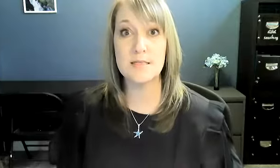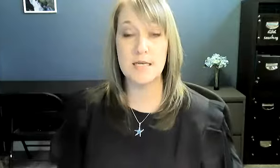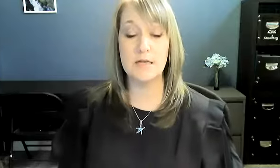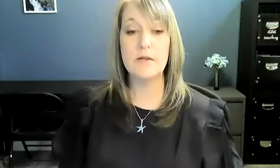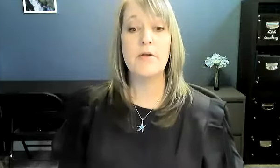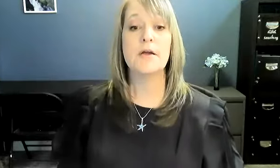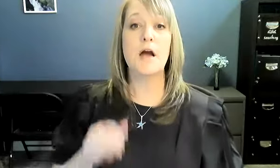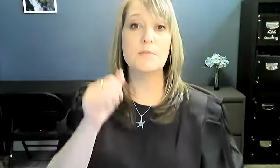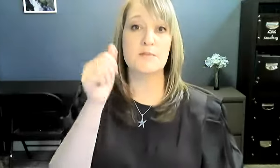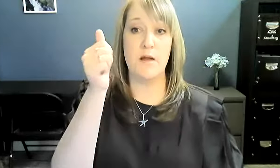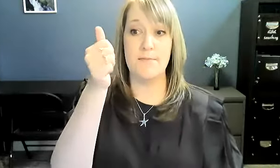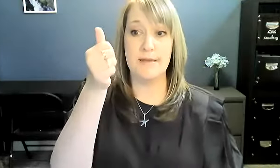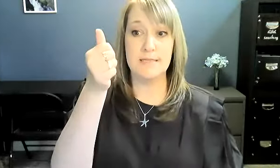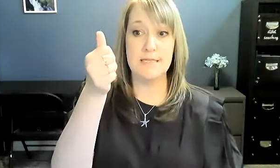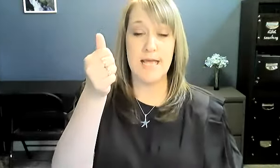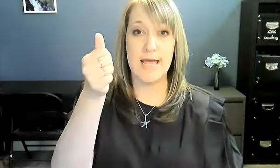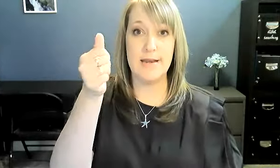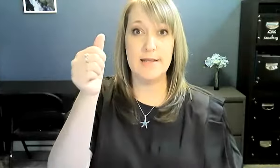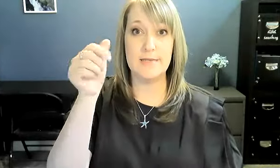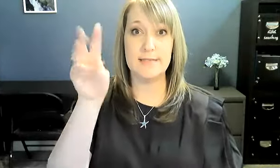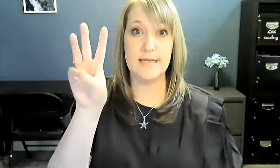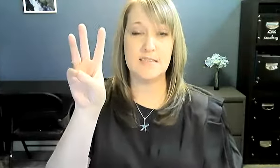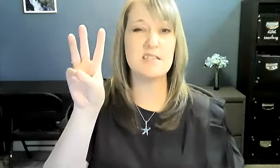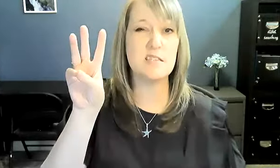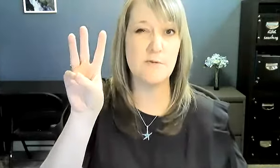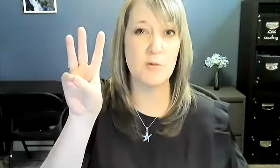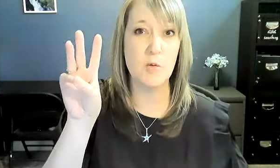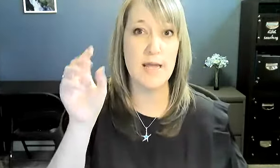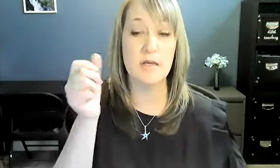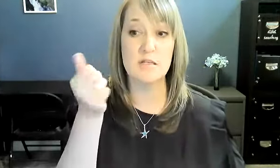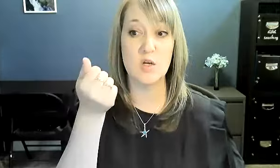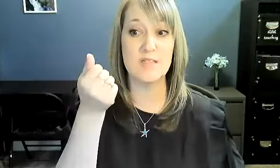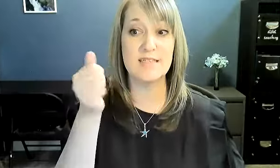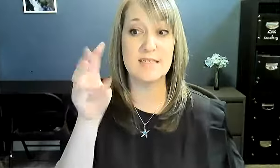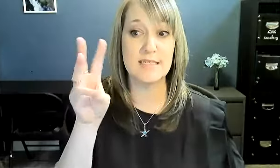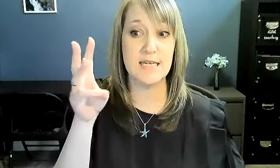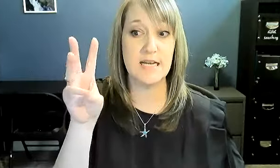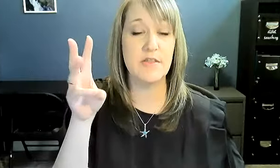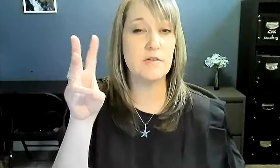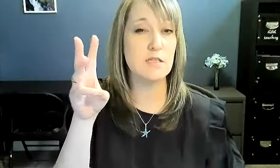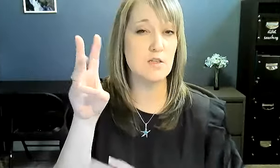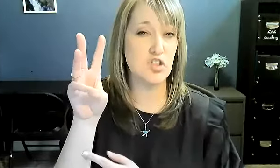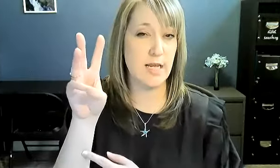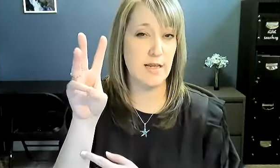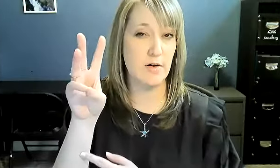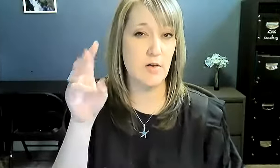16 comes from 10, 6. This is the formal way. So 16. And then there's a little shake here on the